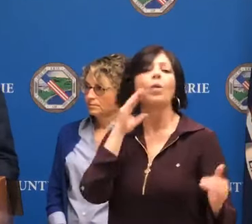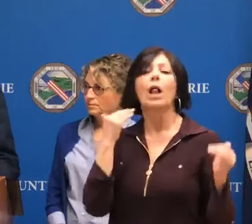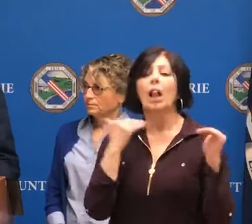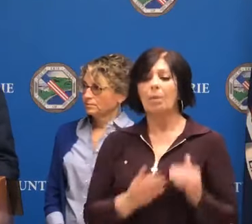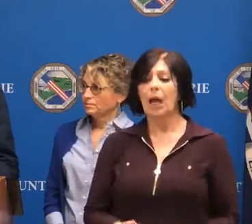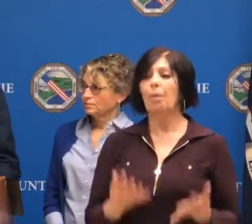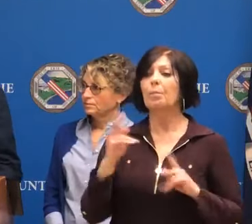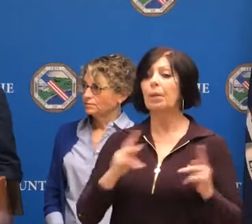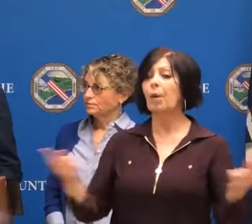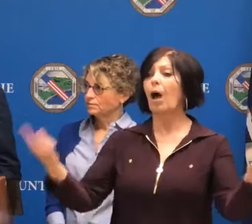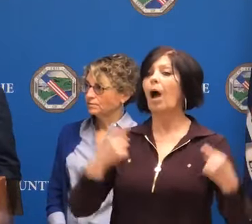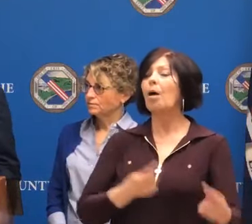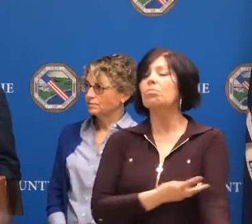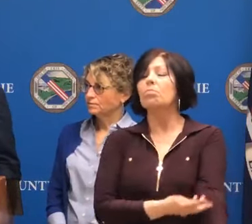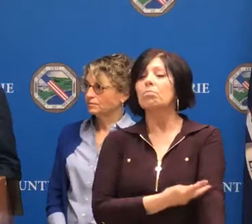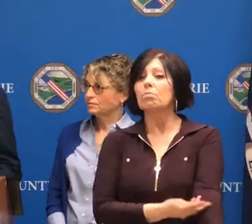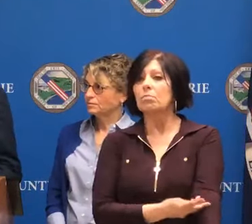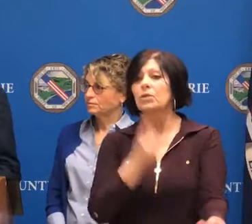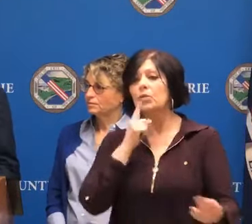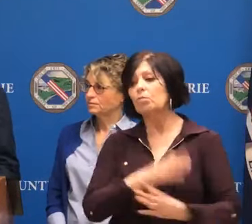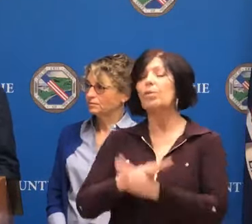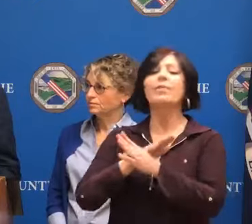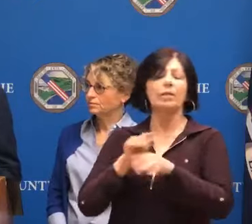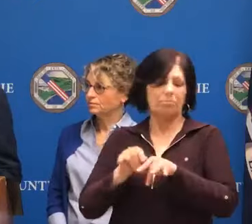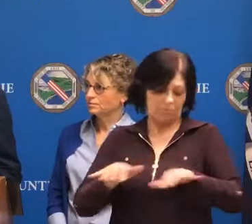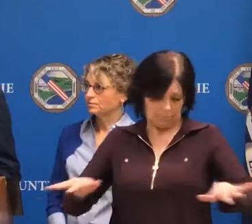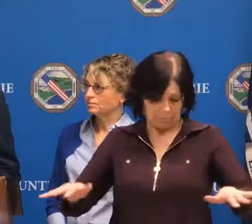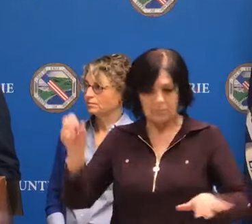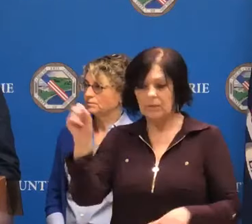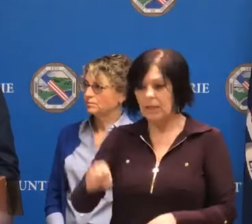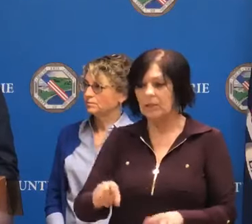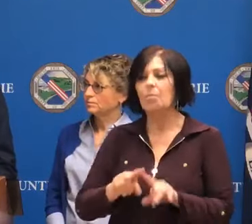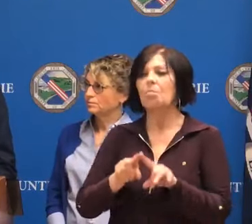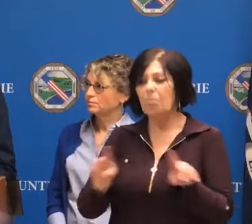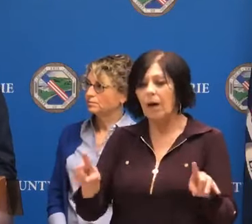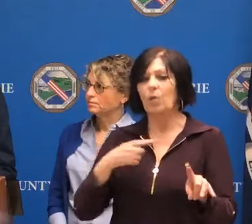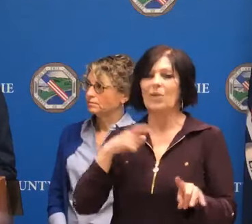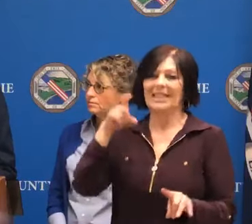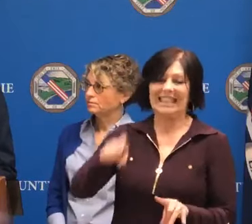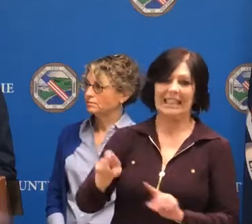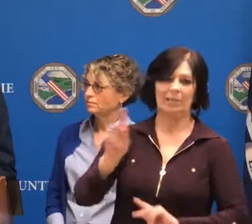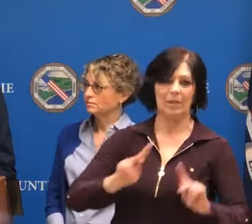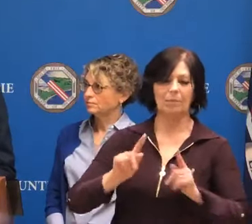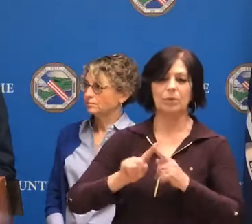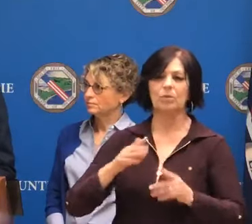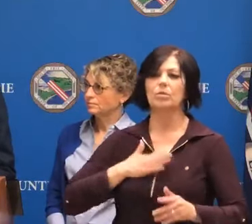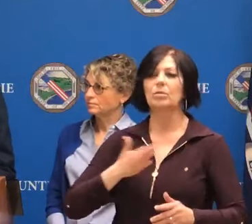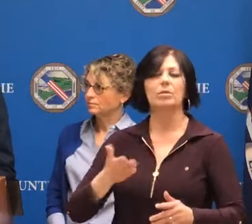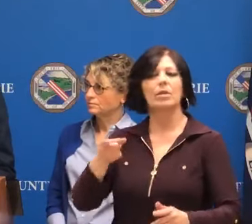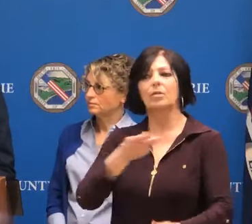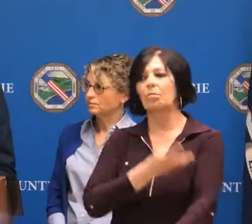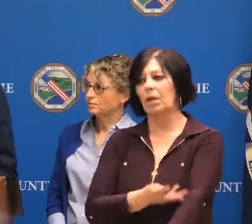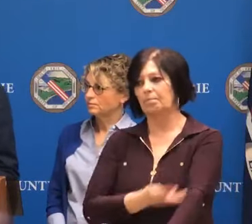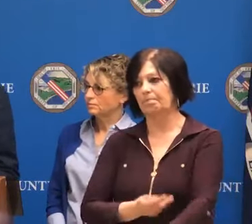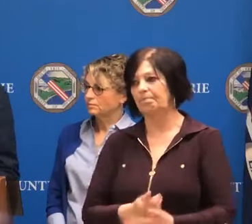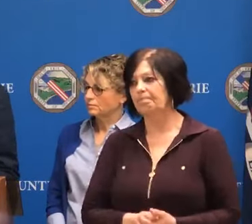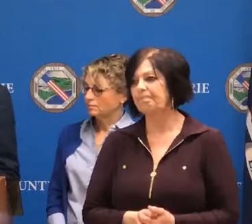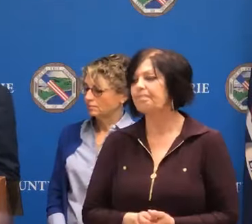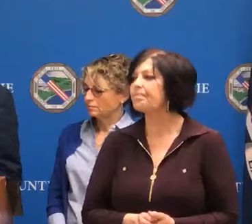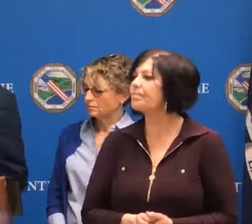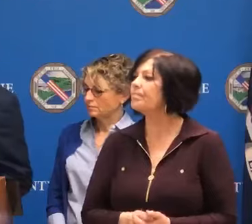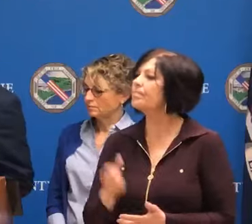amount of individuals at any one time to prevent the possible community spread, but we do need people to donate blood.